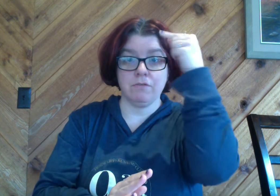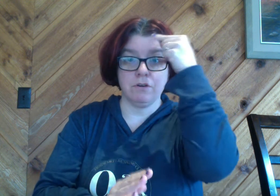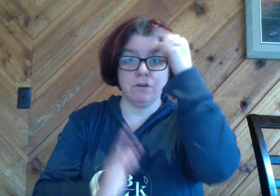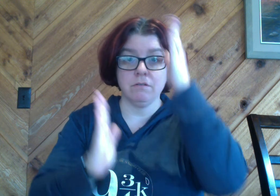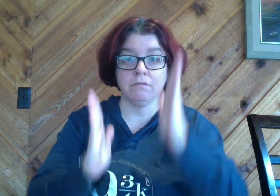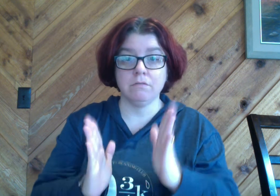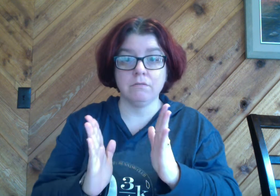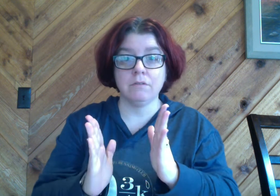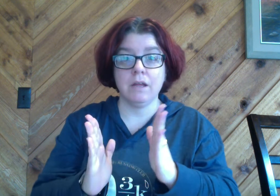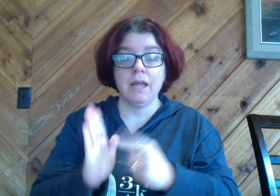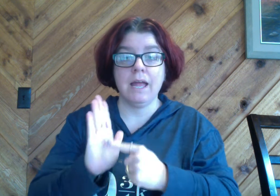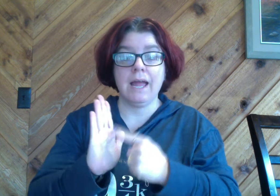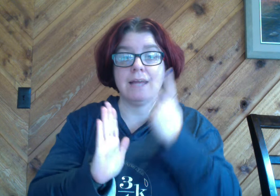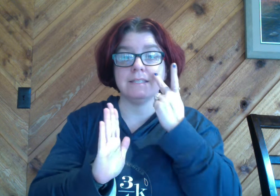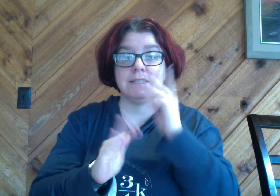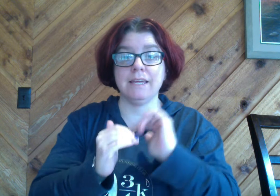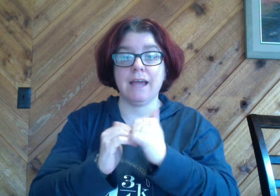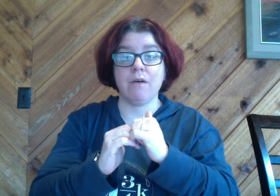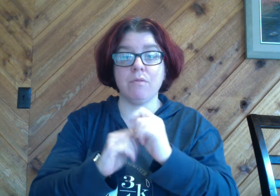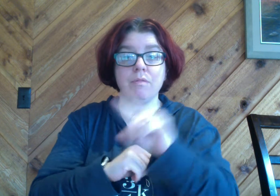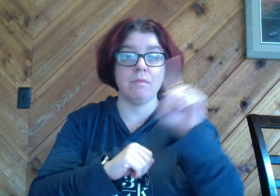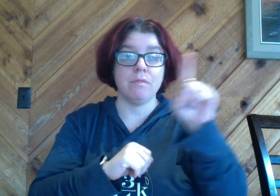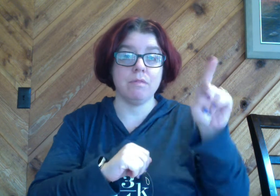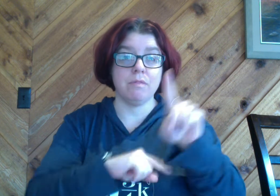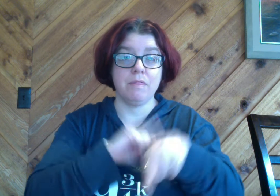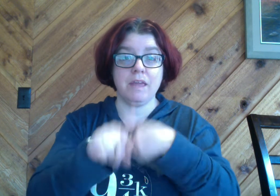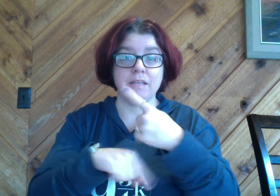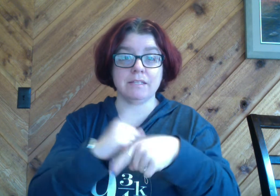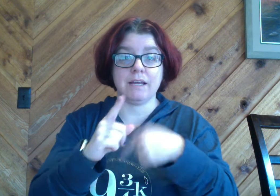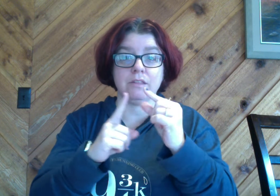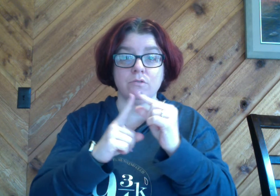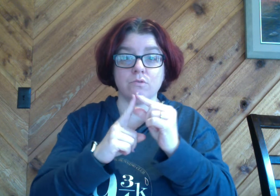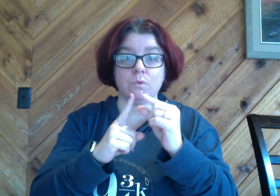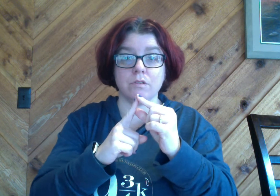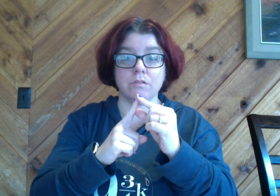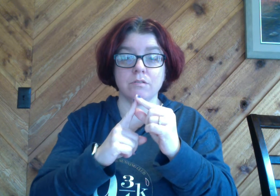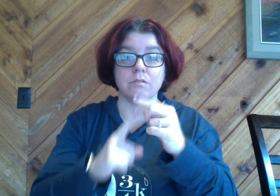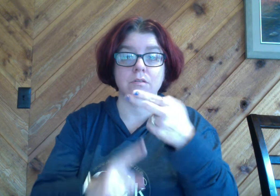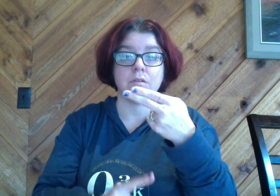Governor and see how they sign those words.